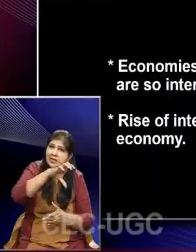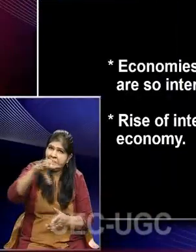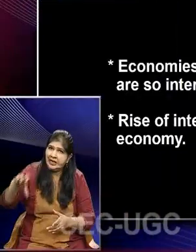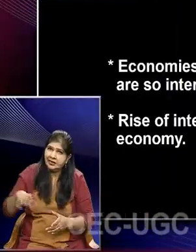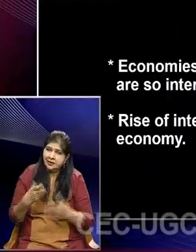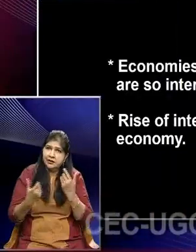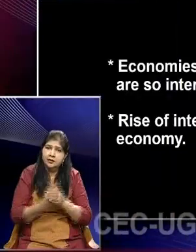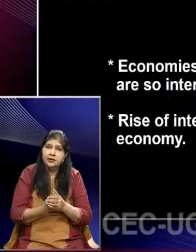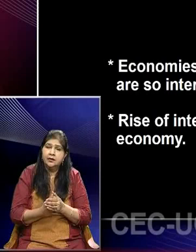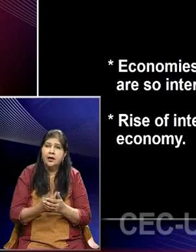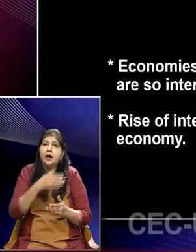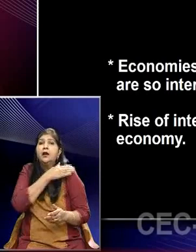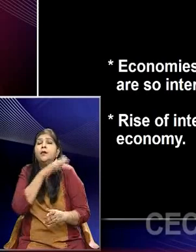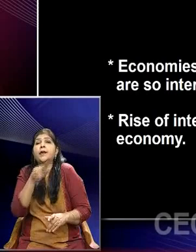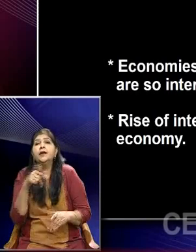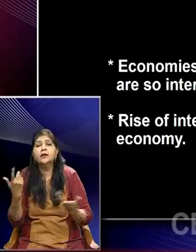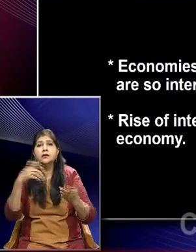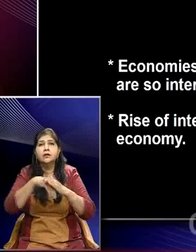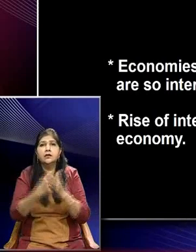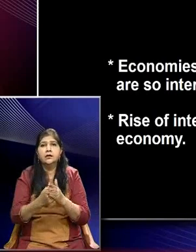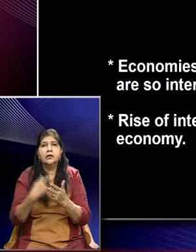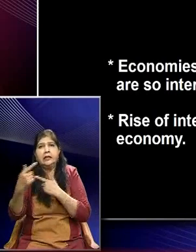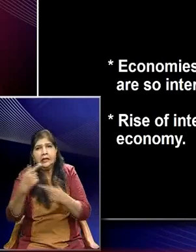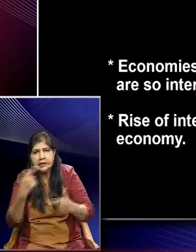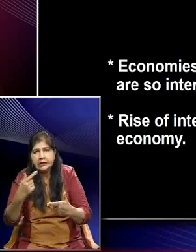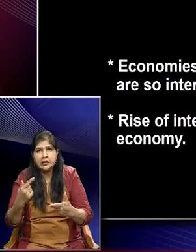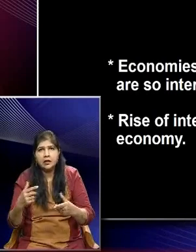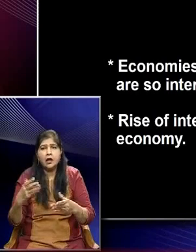countries are dependent on each other.